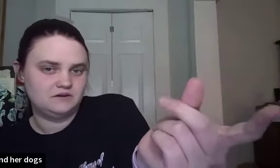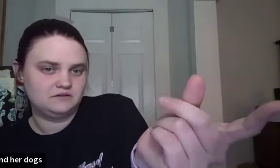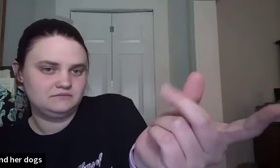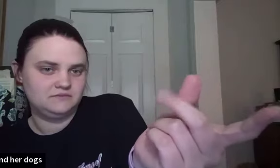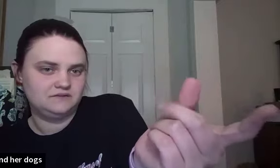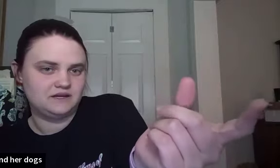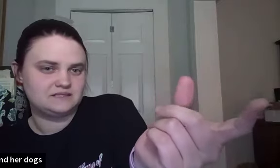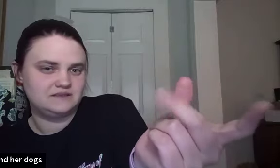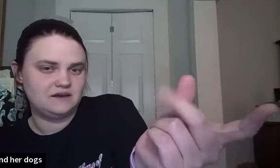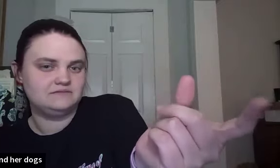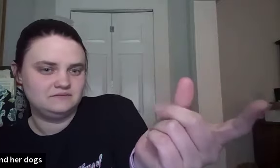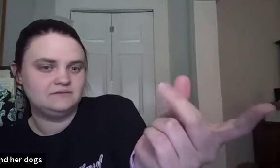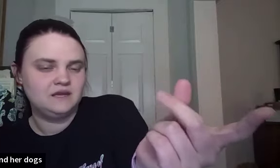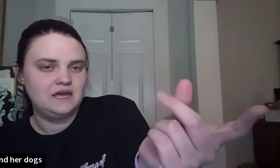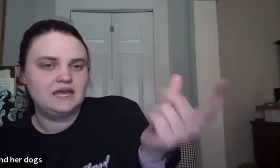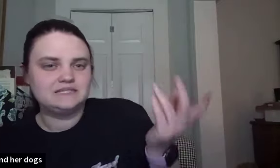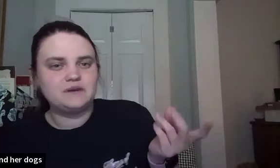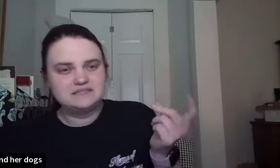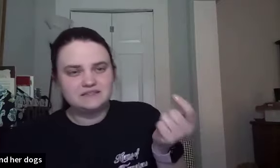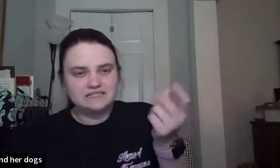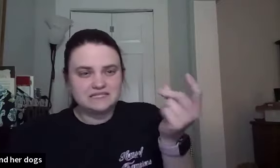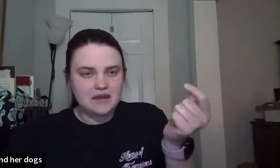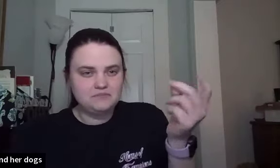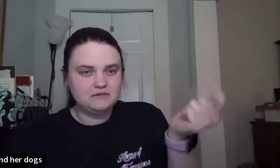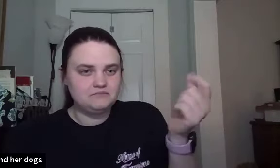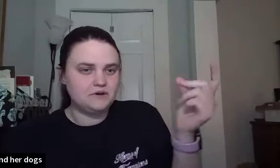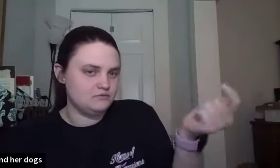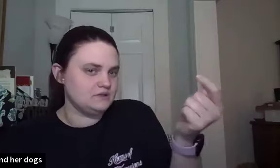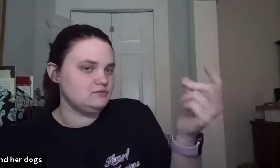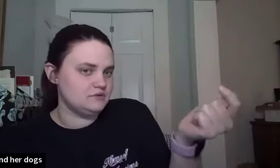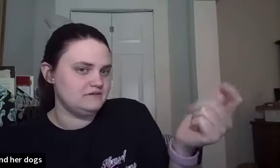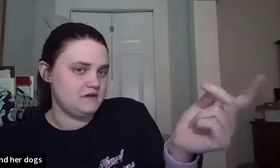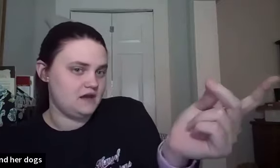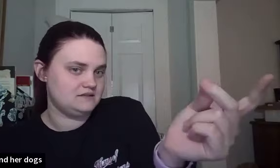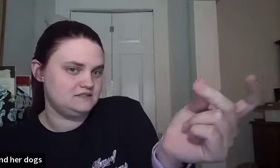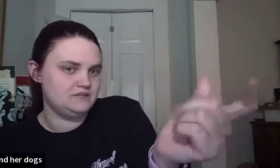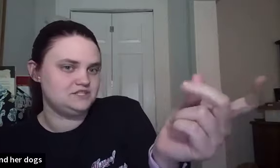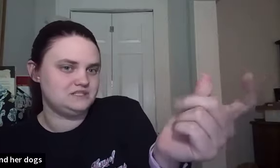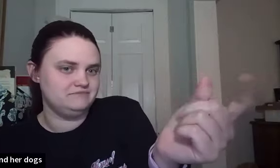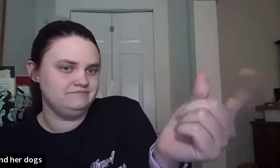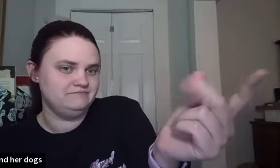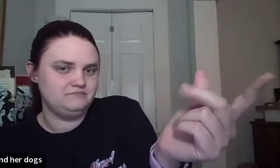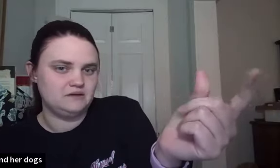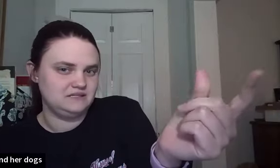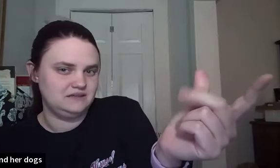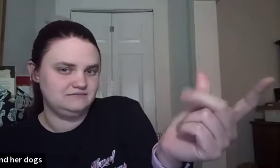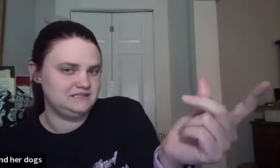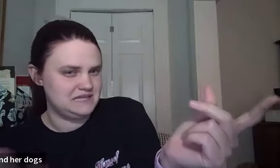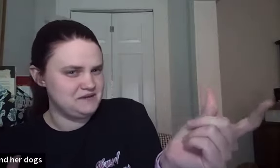Dog. If you guys can see that. It's basically snapping, but really, really fast. So it's just bouncing it. Does that make